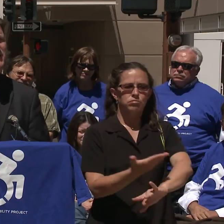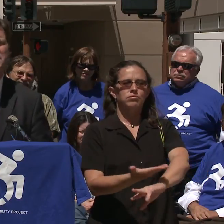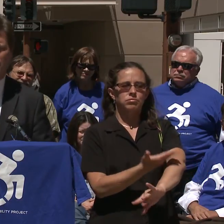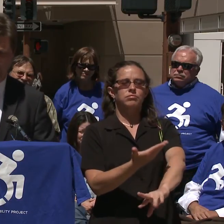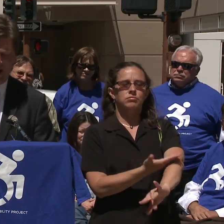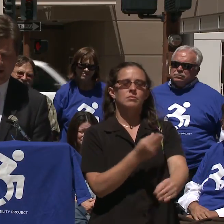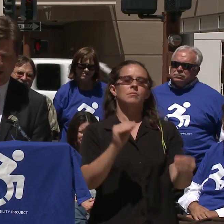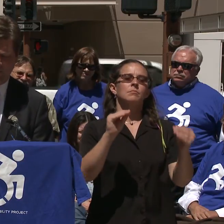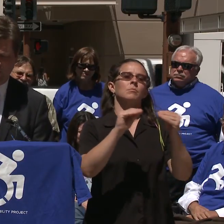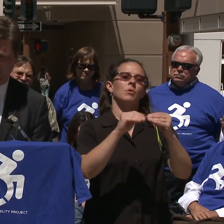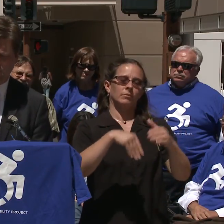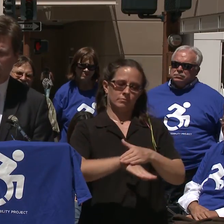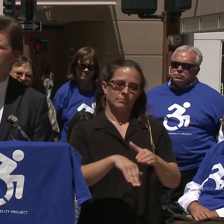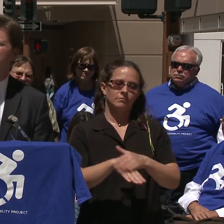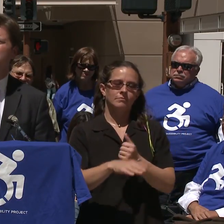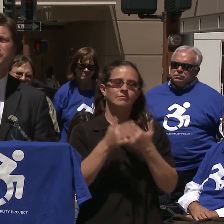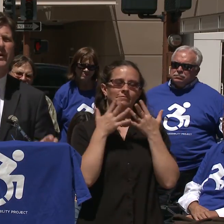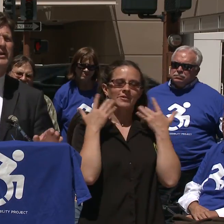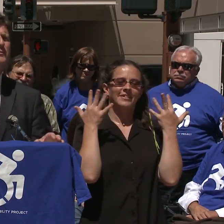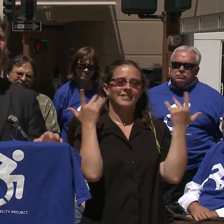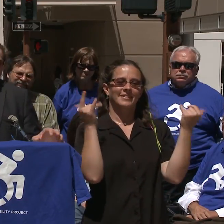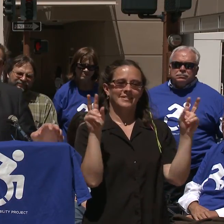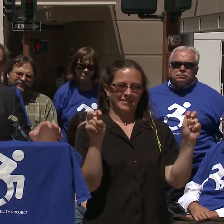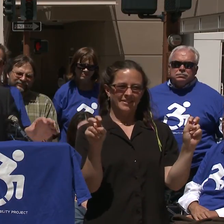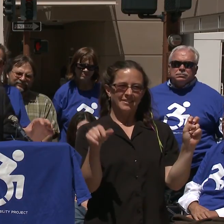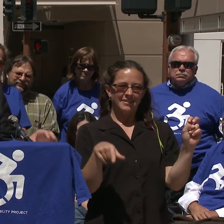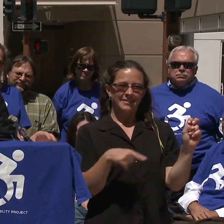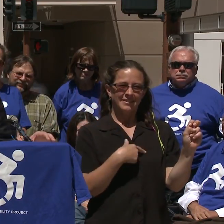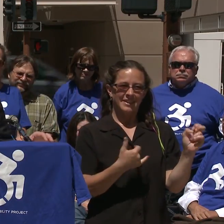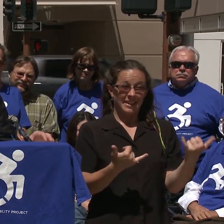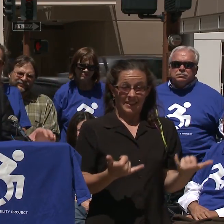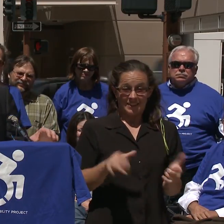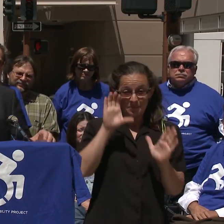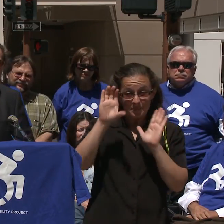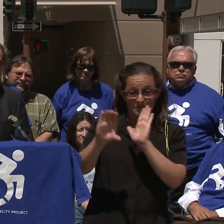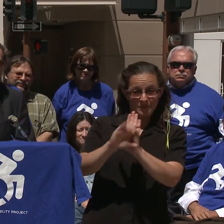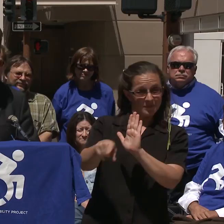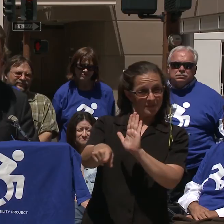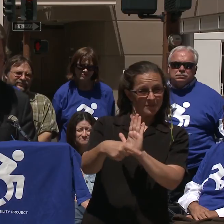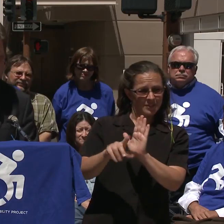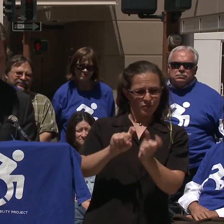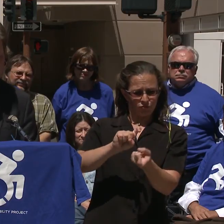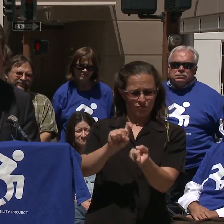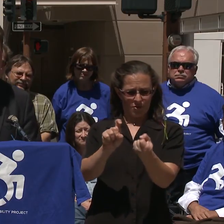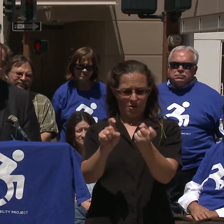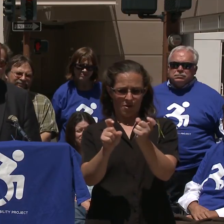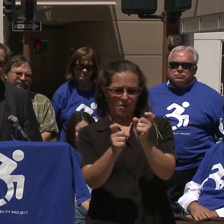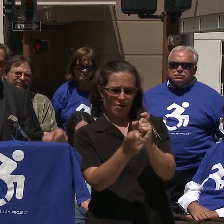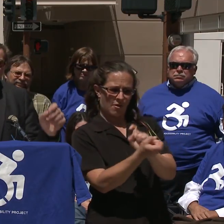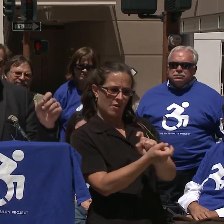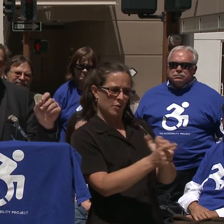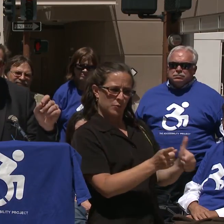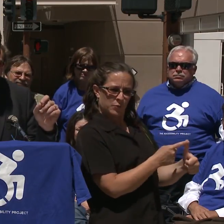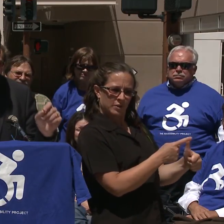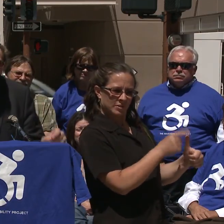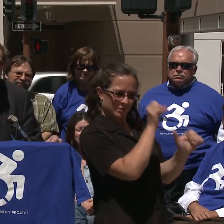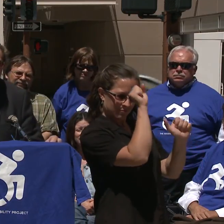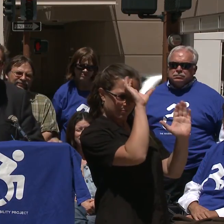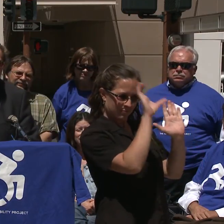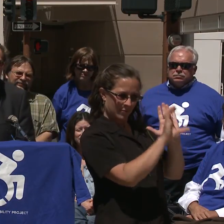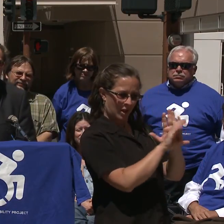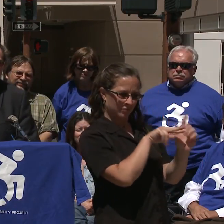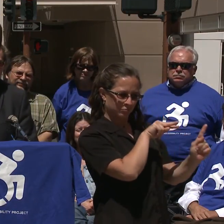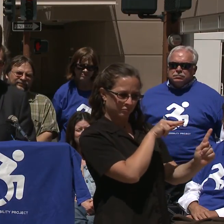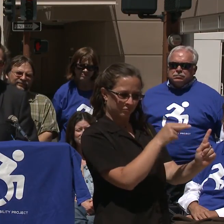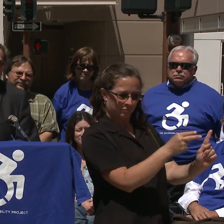This accessible icon project transforms the original international symbol of access into a much more